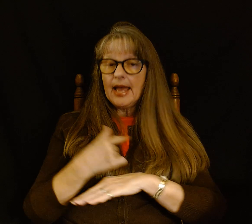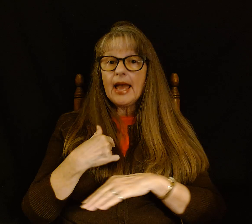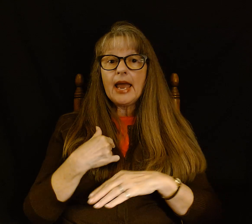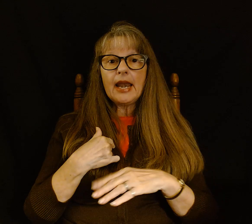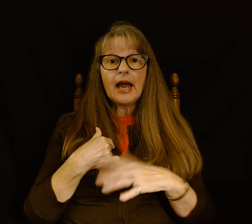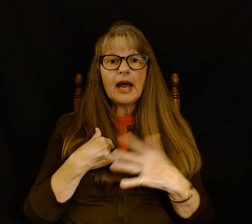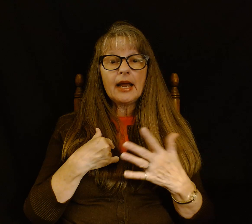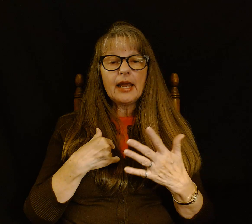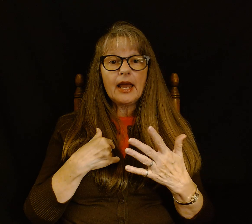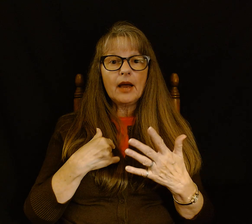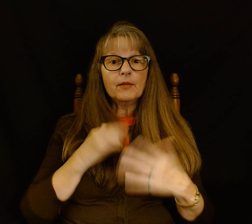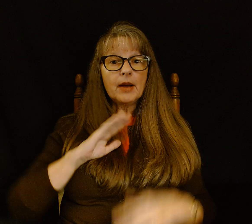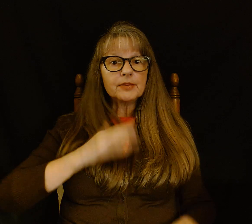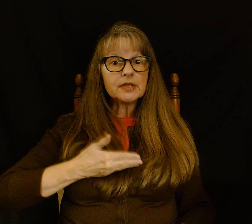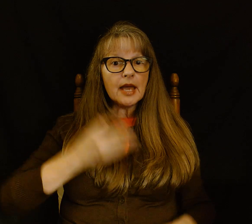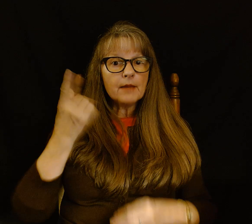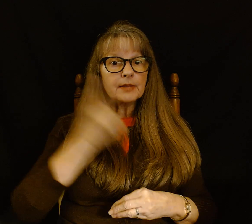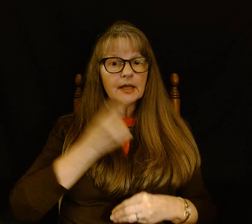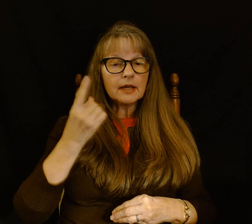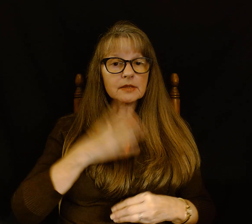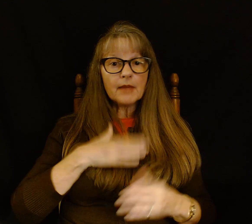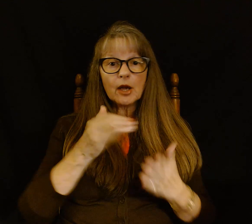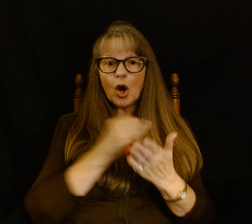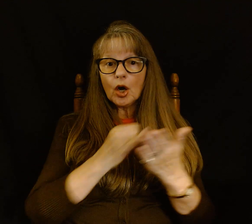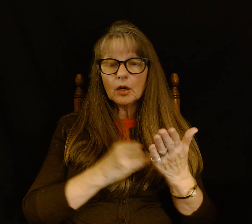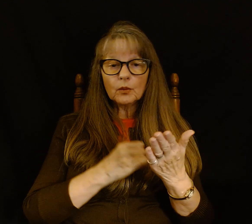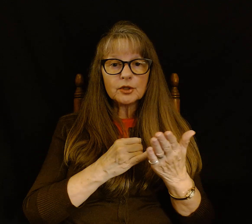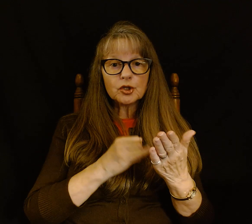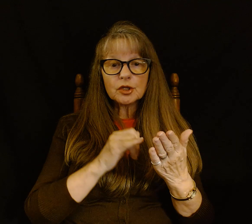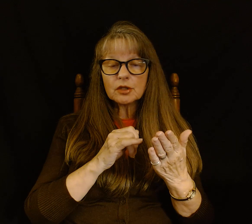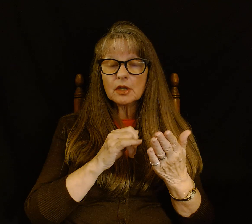and I am upset because my art was just,